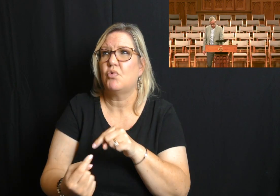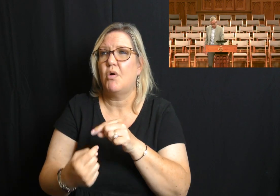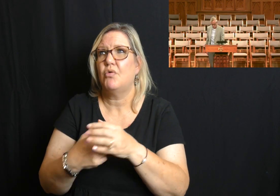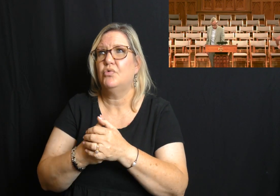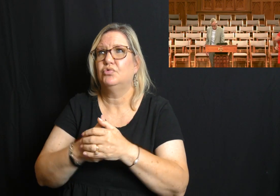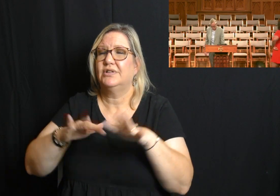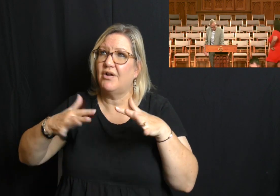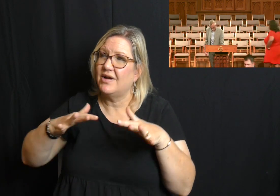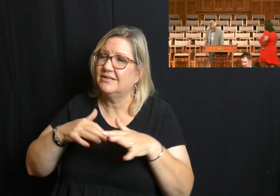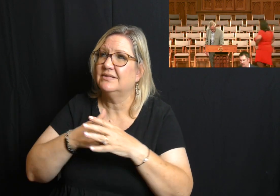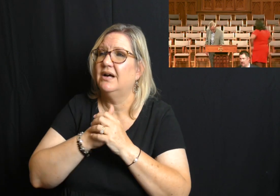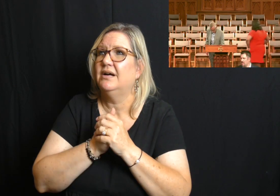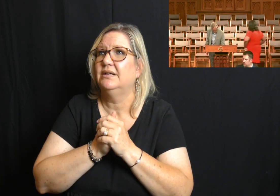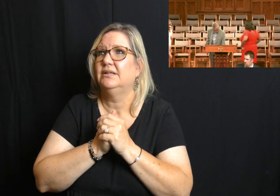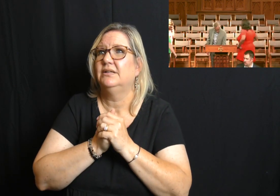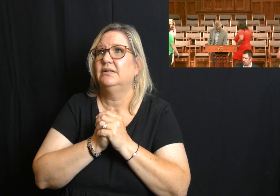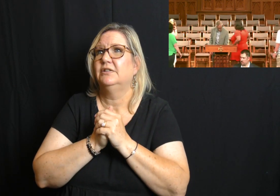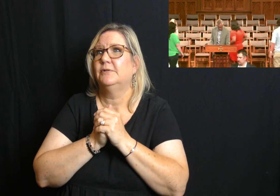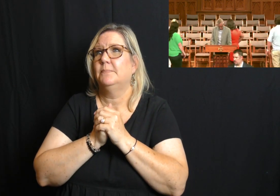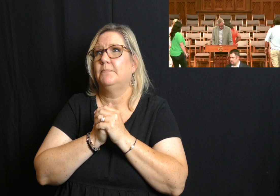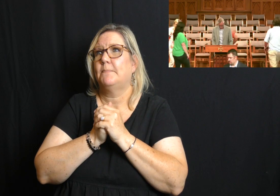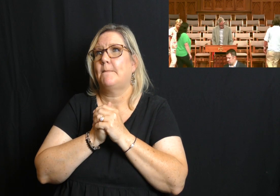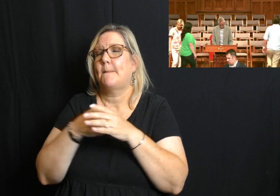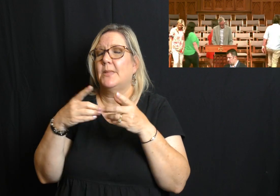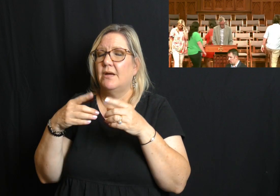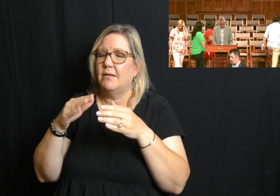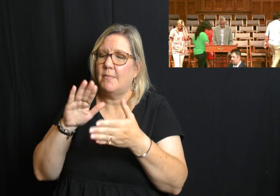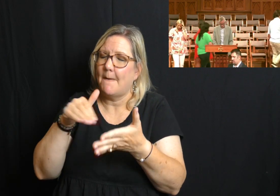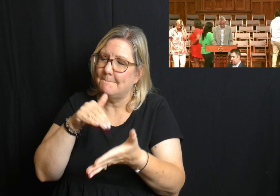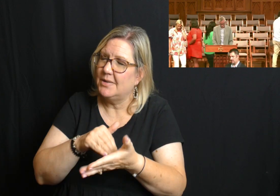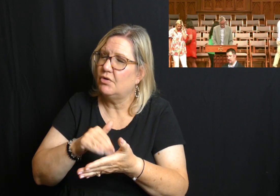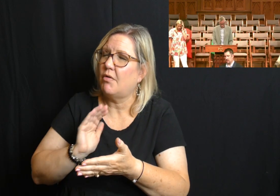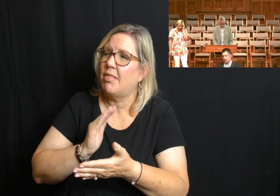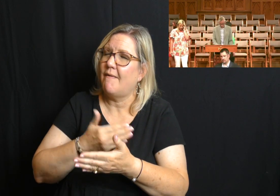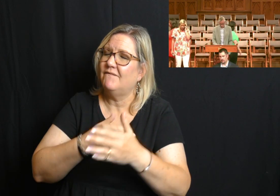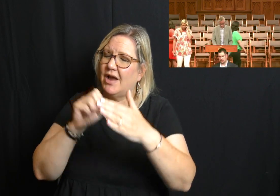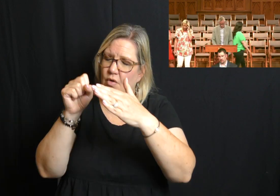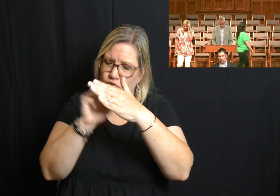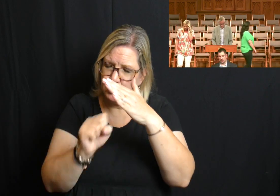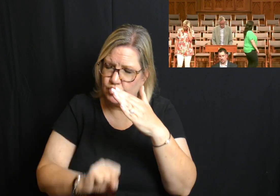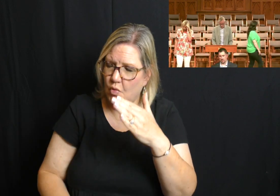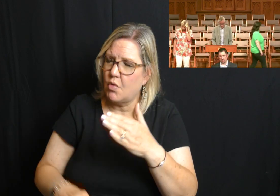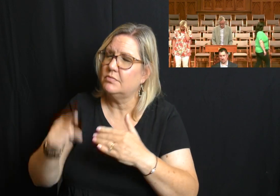midst of our storms, Lord, that you are always present, God.